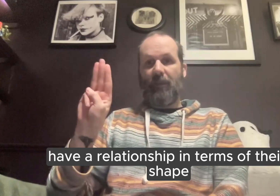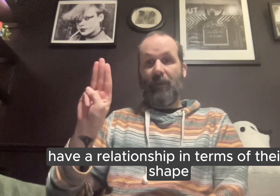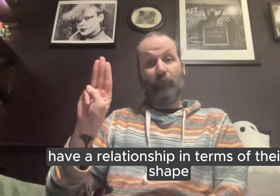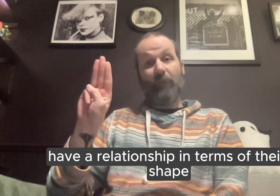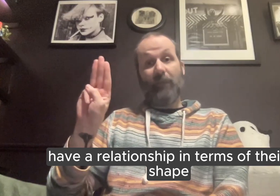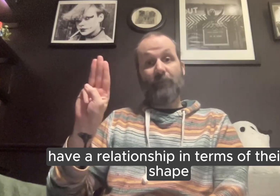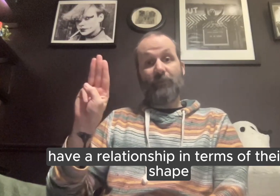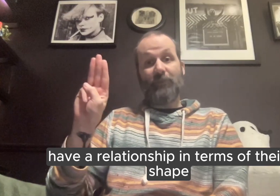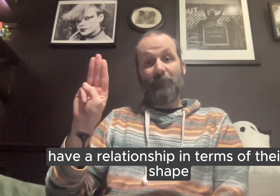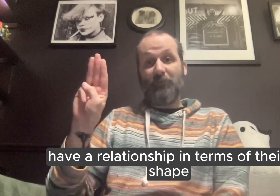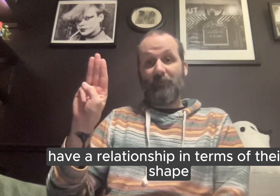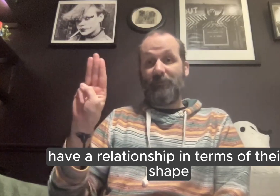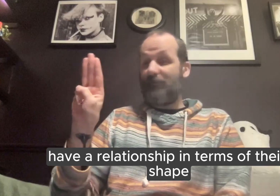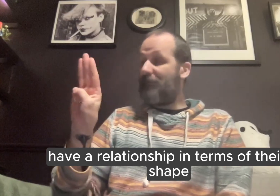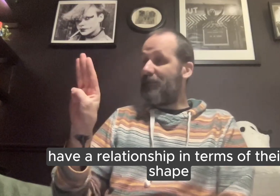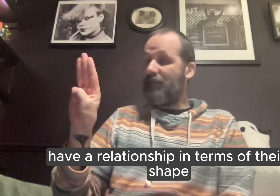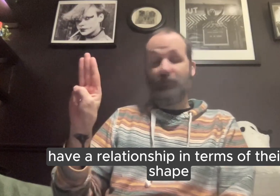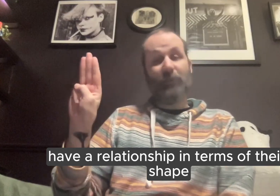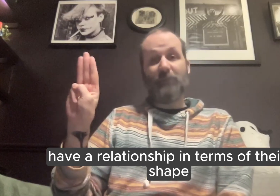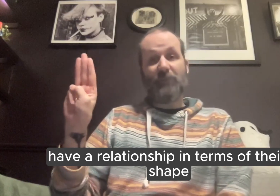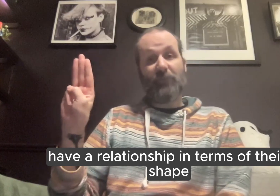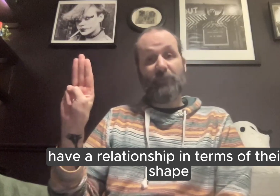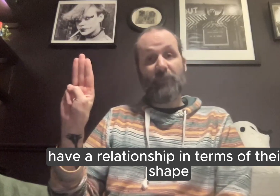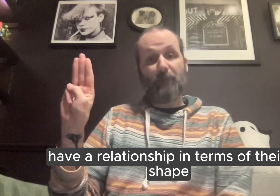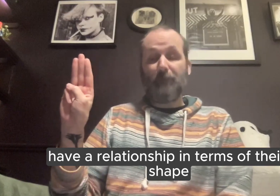have a relationship in terms of their shape.